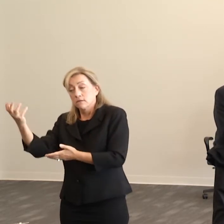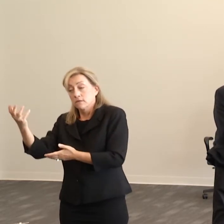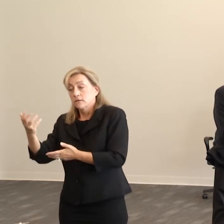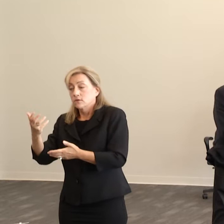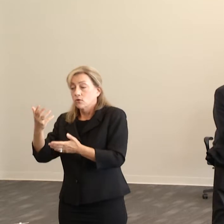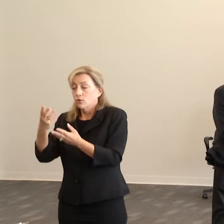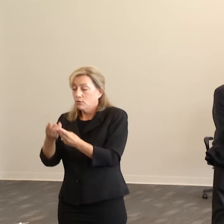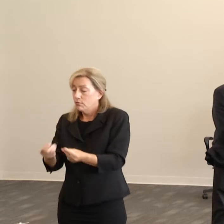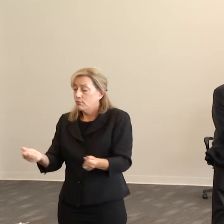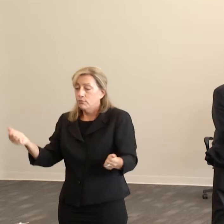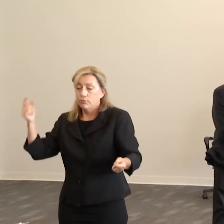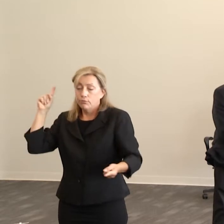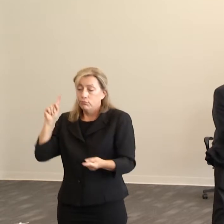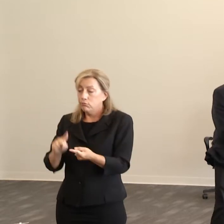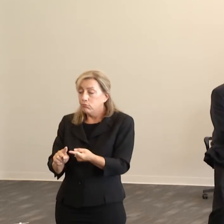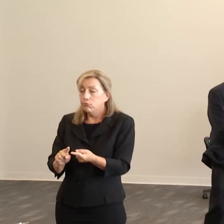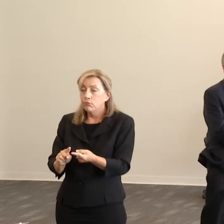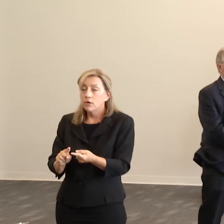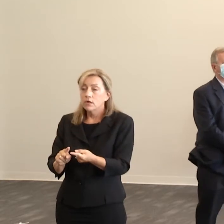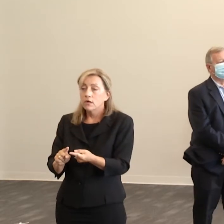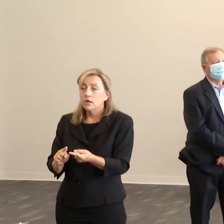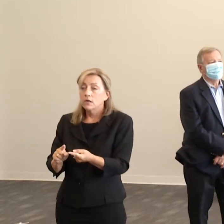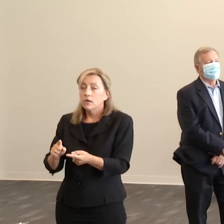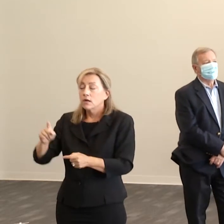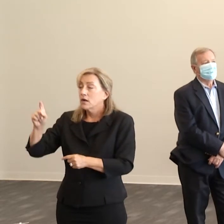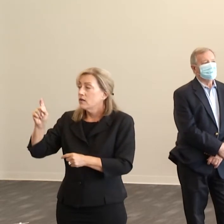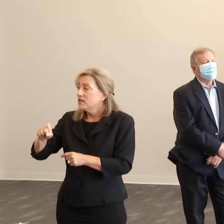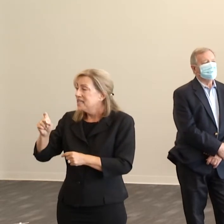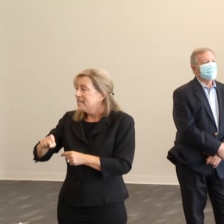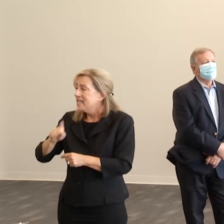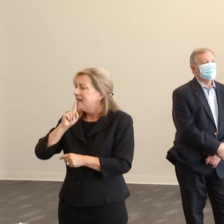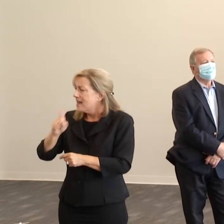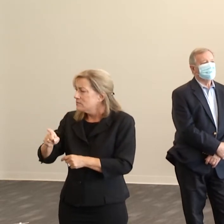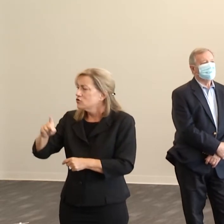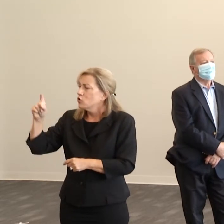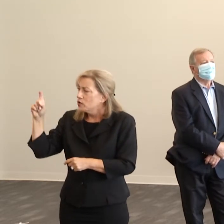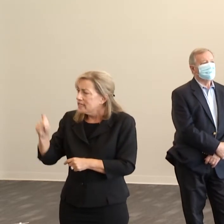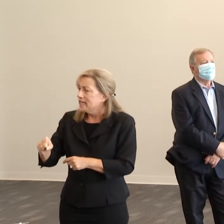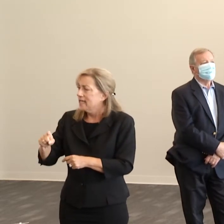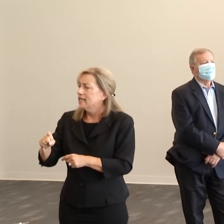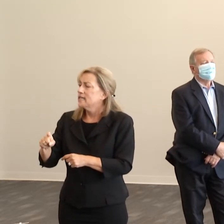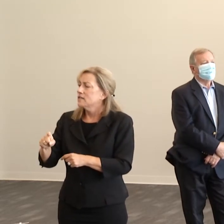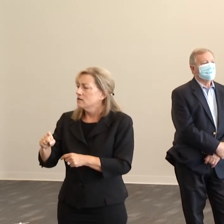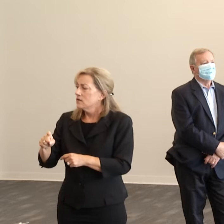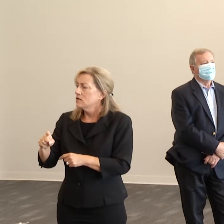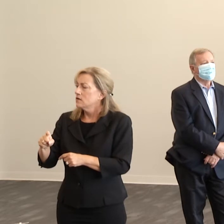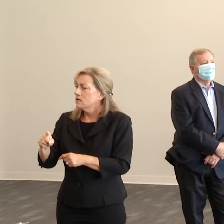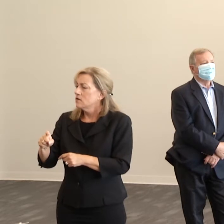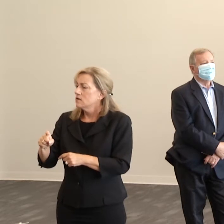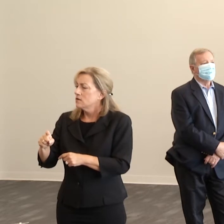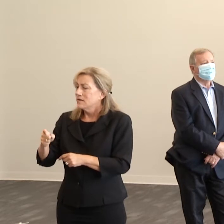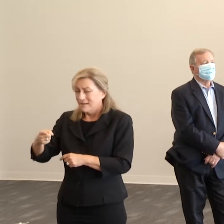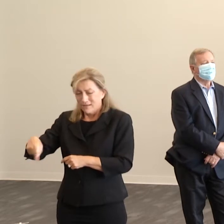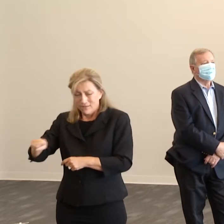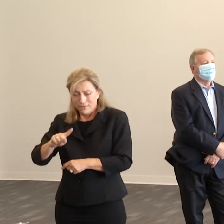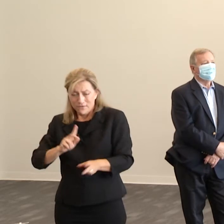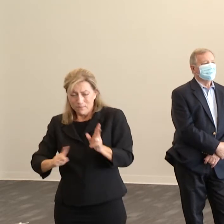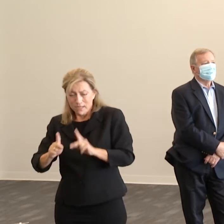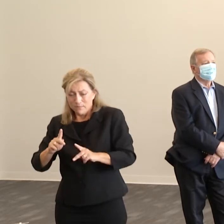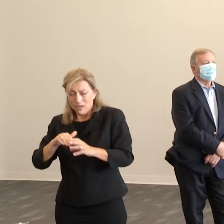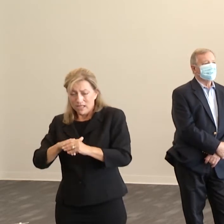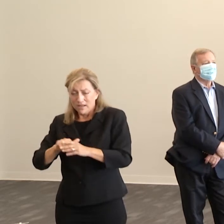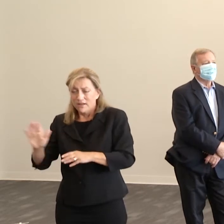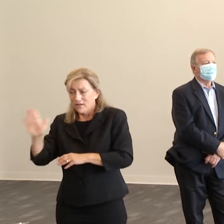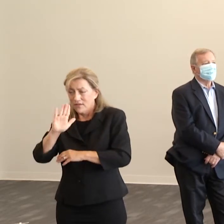diminish the need, the absolute need that citizens of their